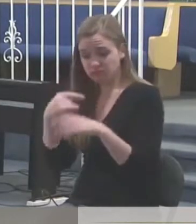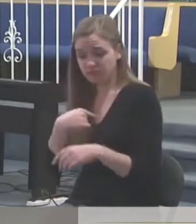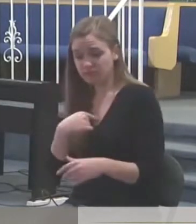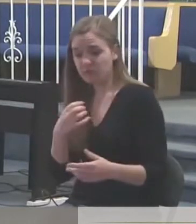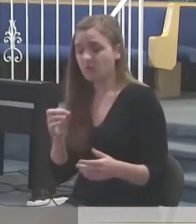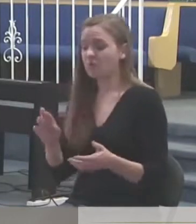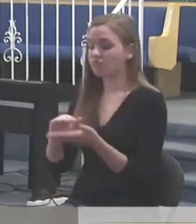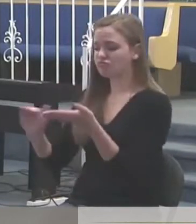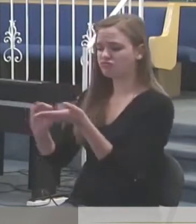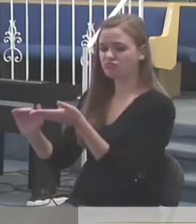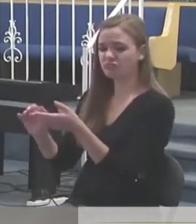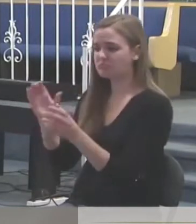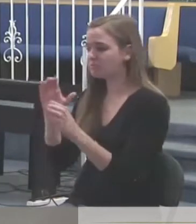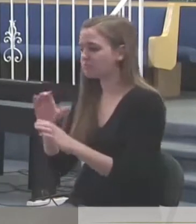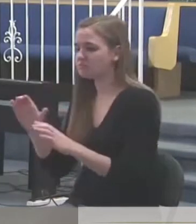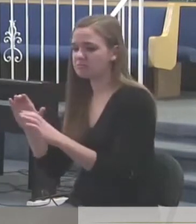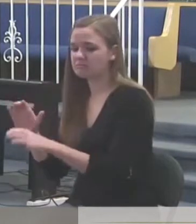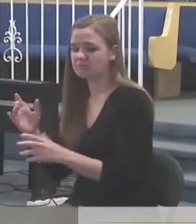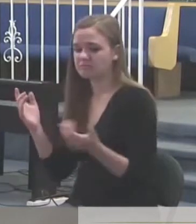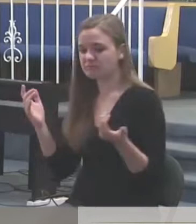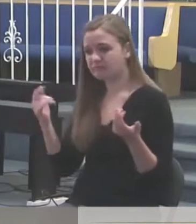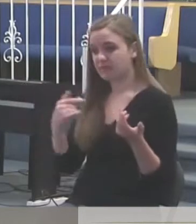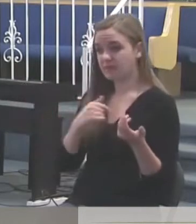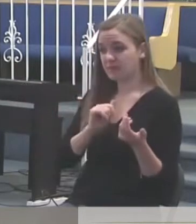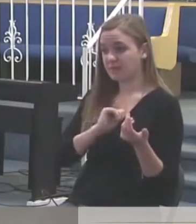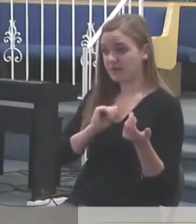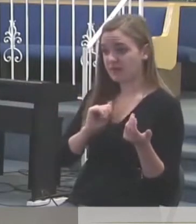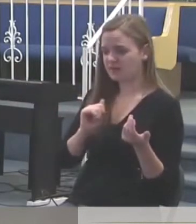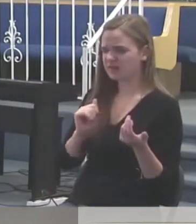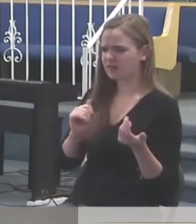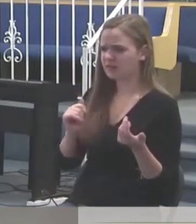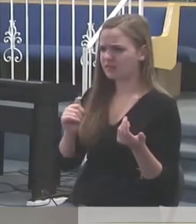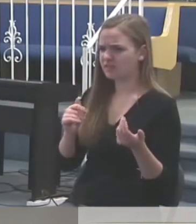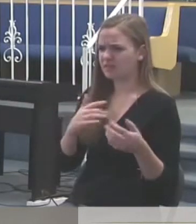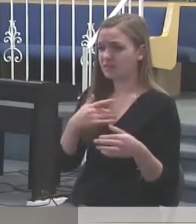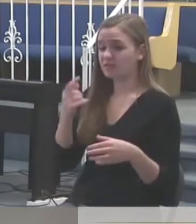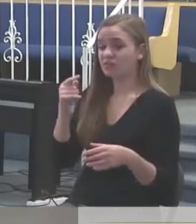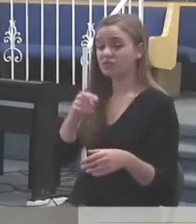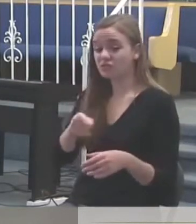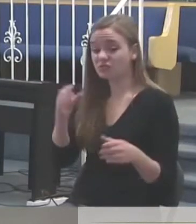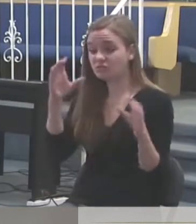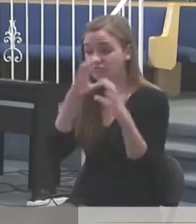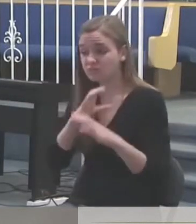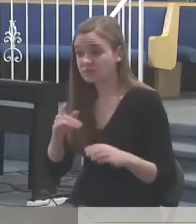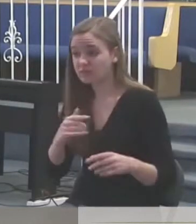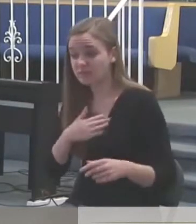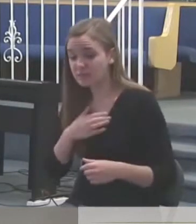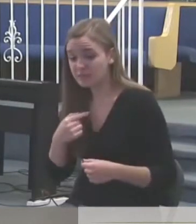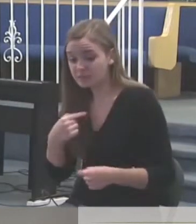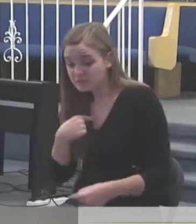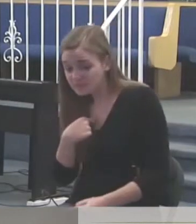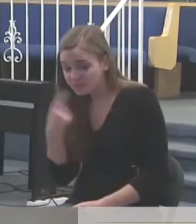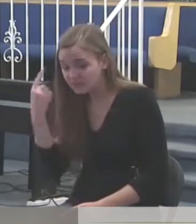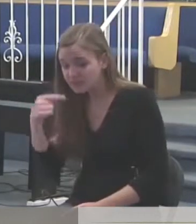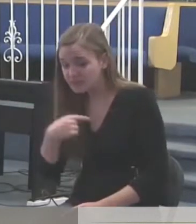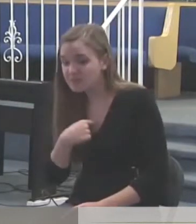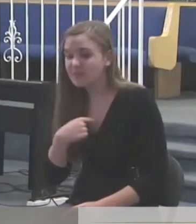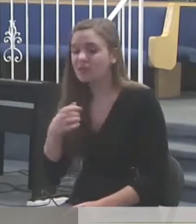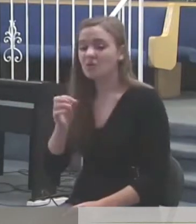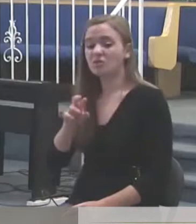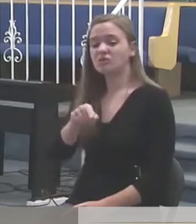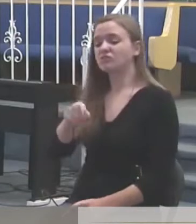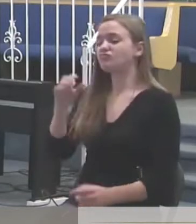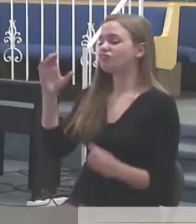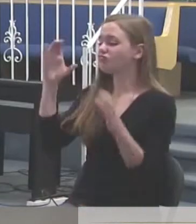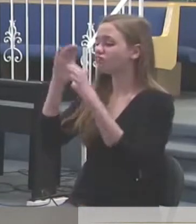excuse? Amen. Was you looking for me, or was you just looking for some relief? Was you looking for me, looking for truth, or was you just looking